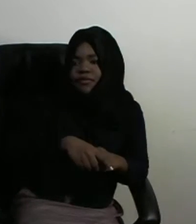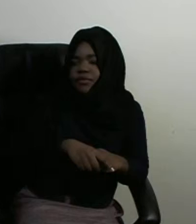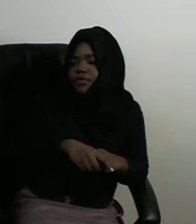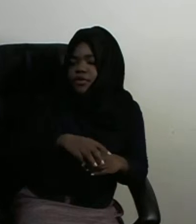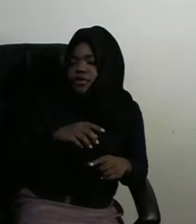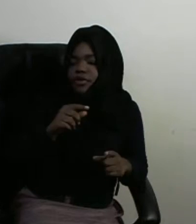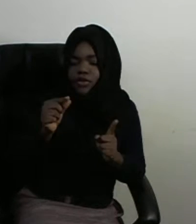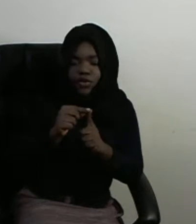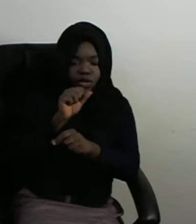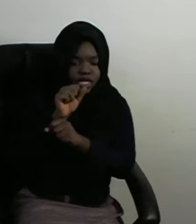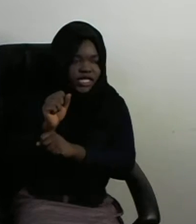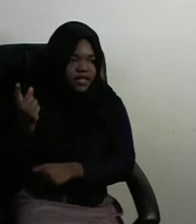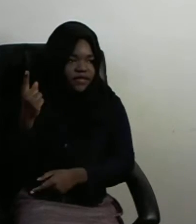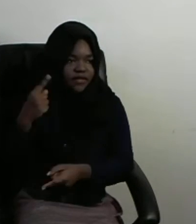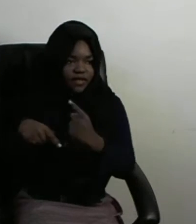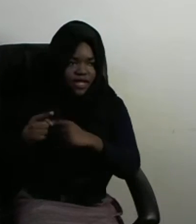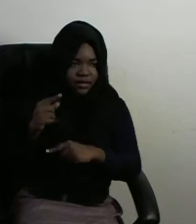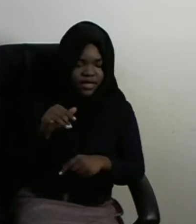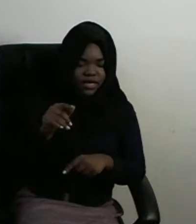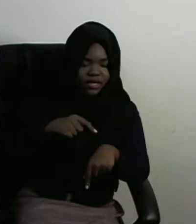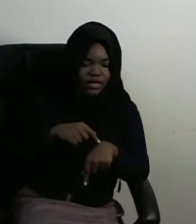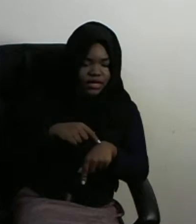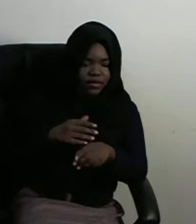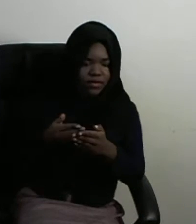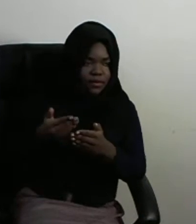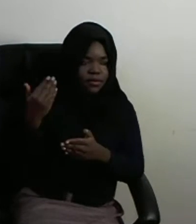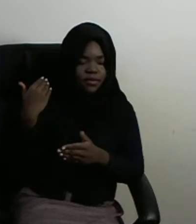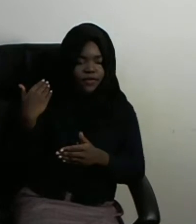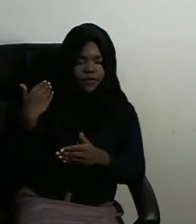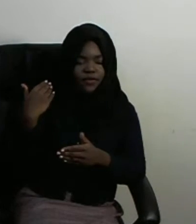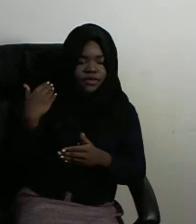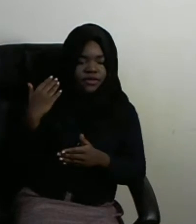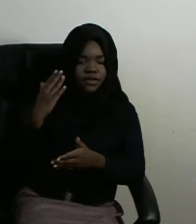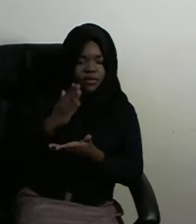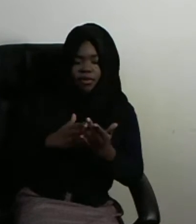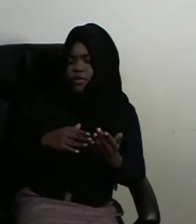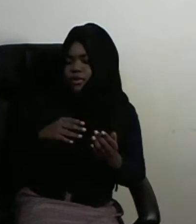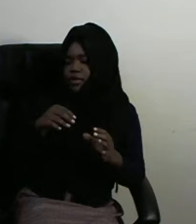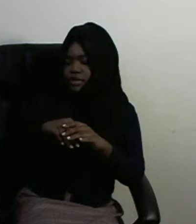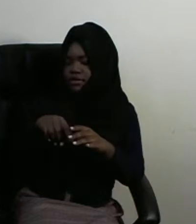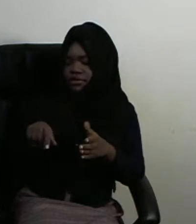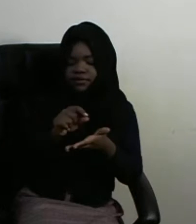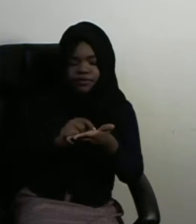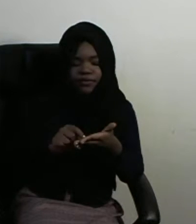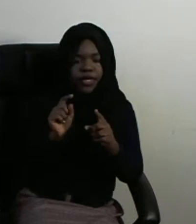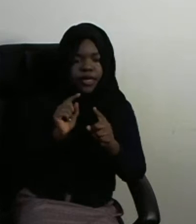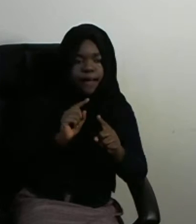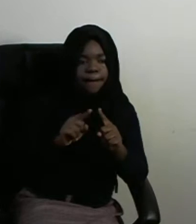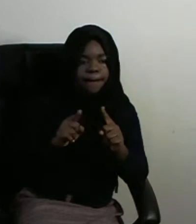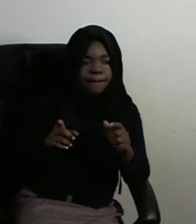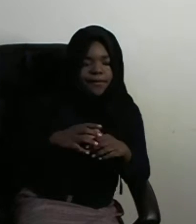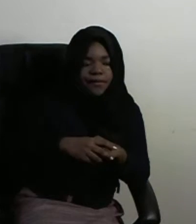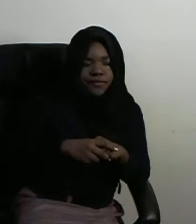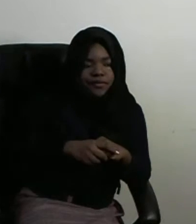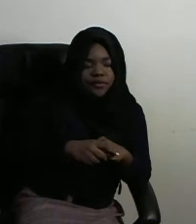when the word slaves came by in previous parts of the ayat. But